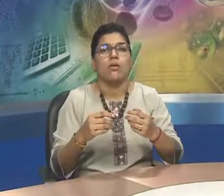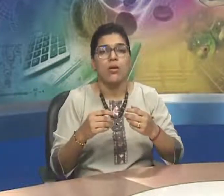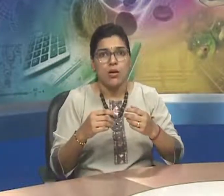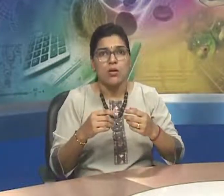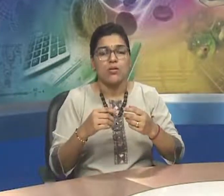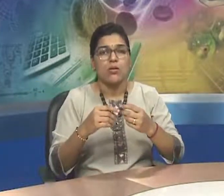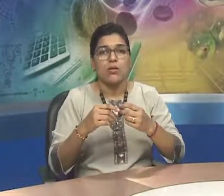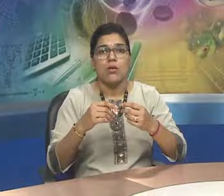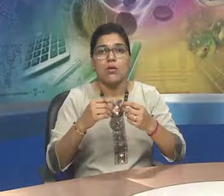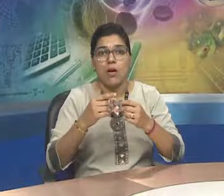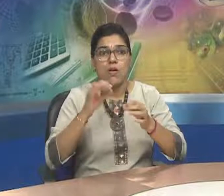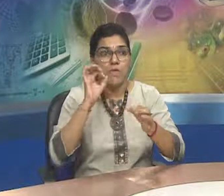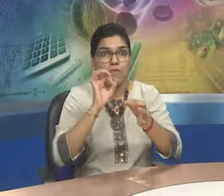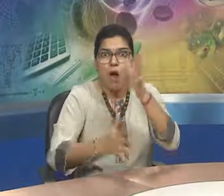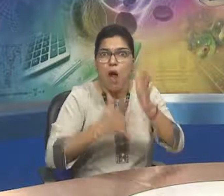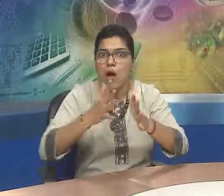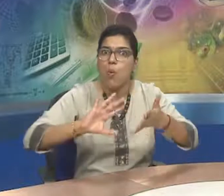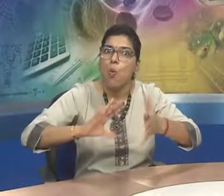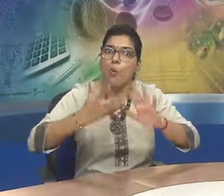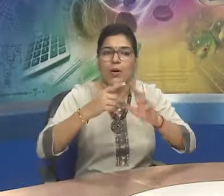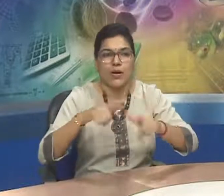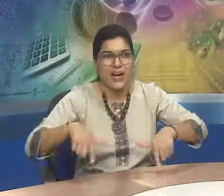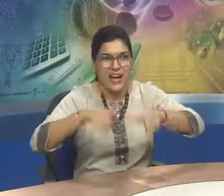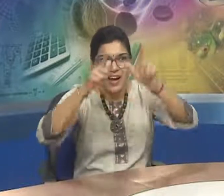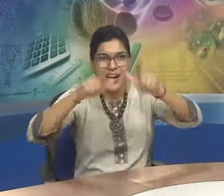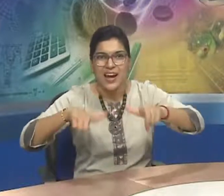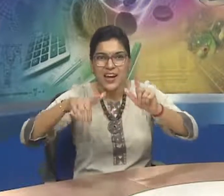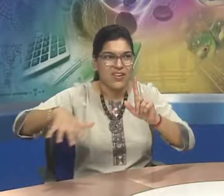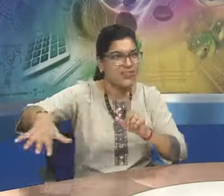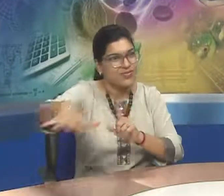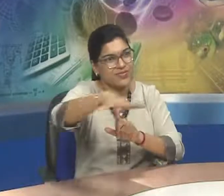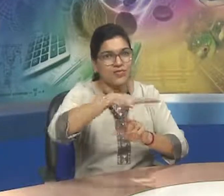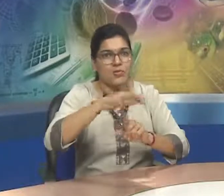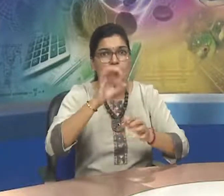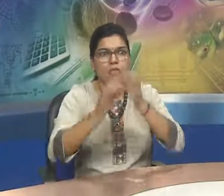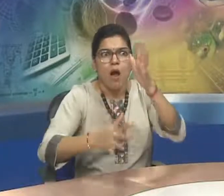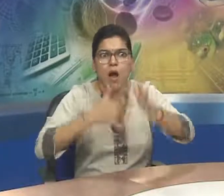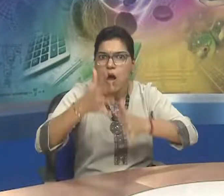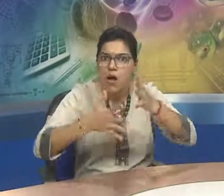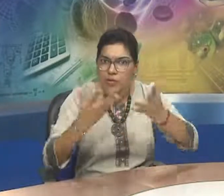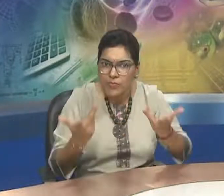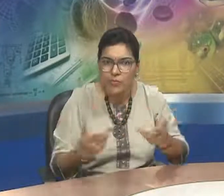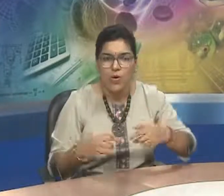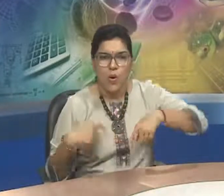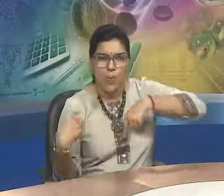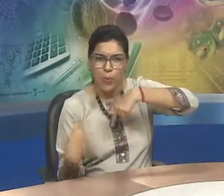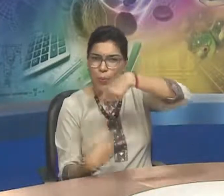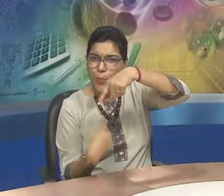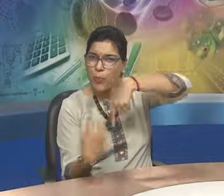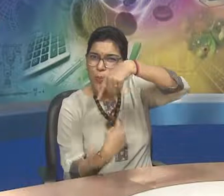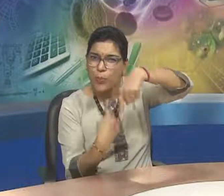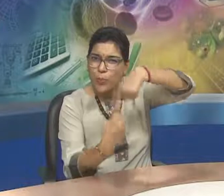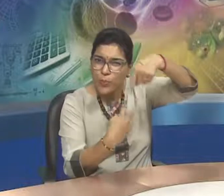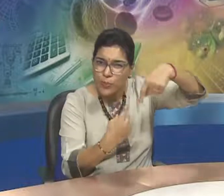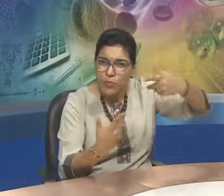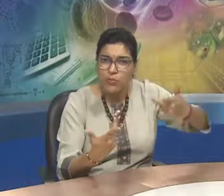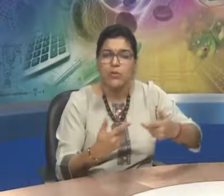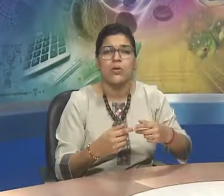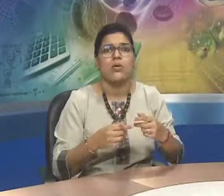flood, and sometimes there is fire in the forest or